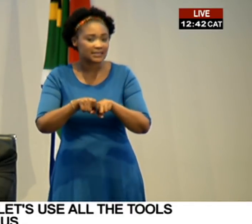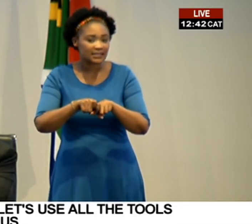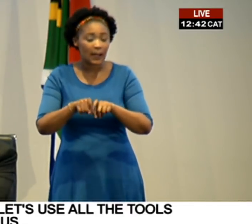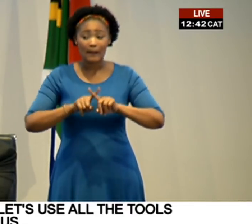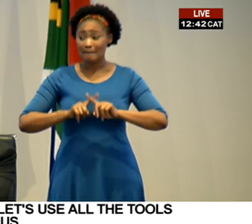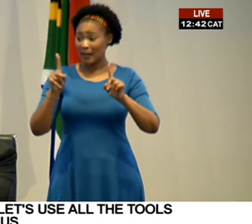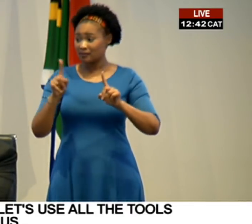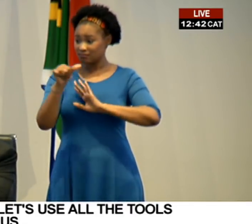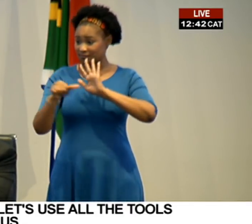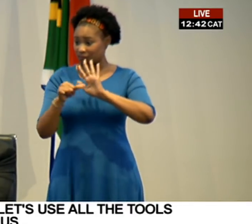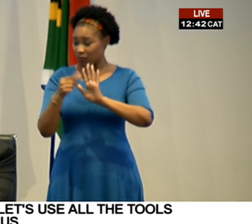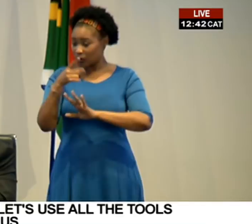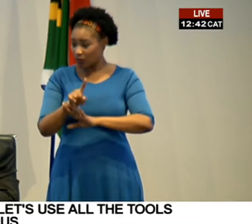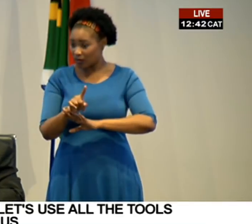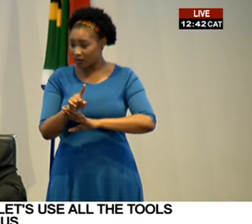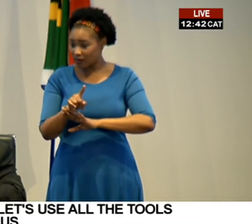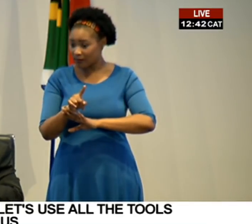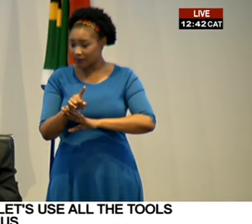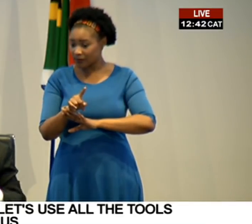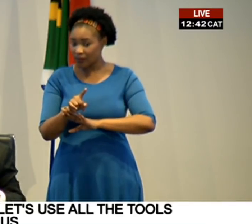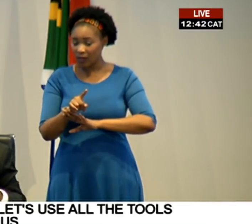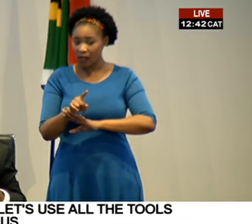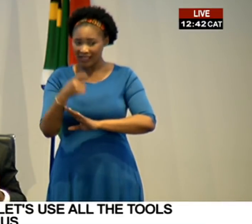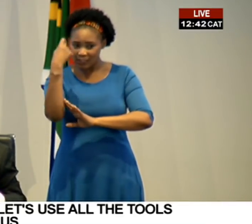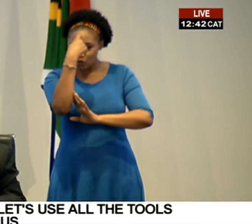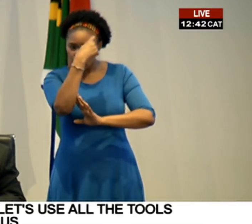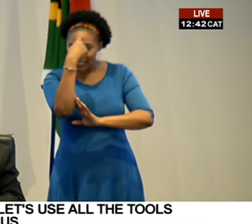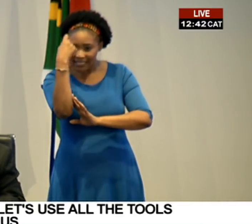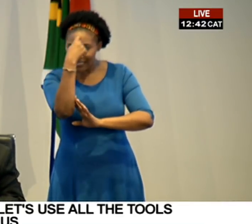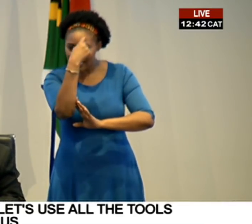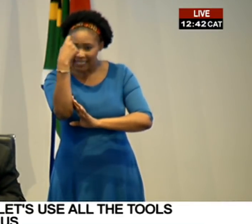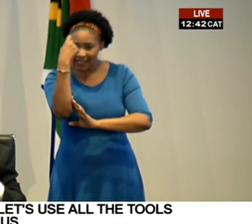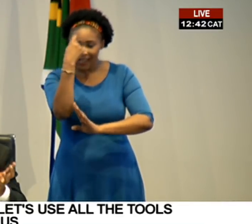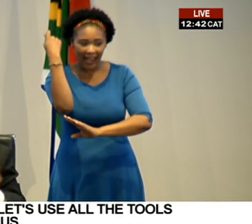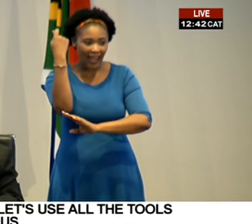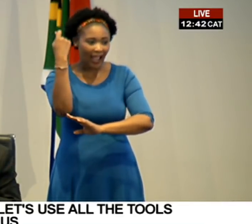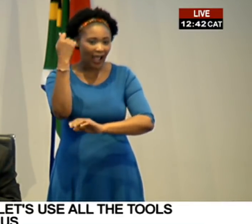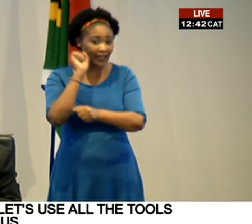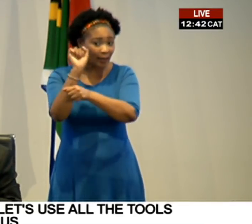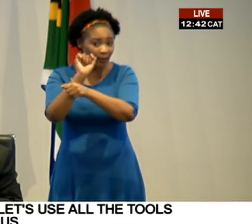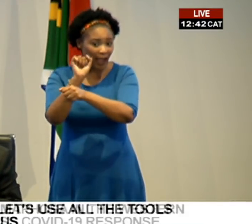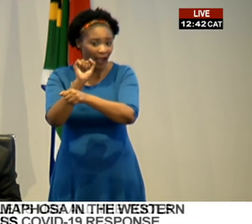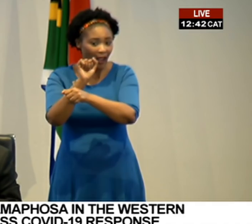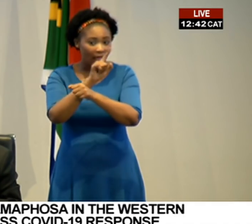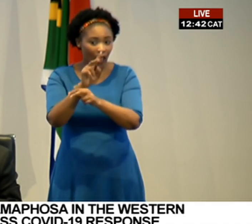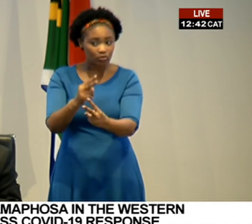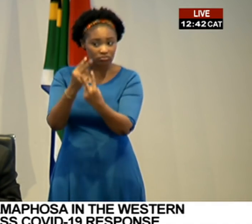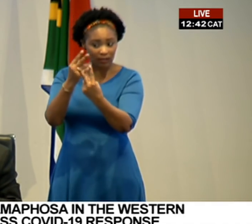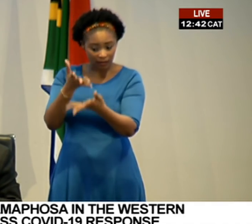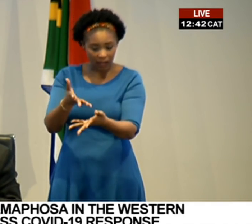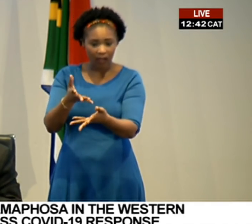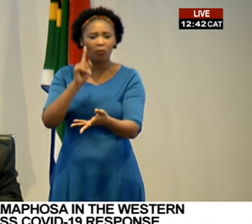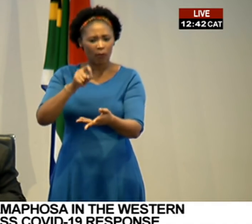it's important that the screening campaign that you were showcasing here should continue,